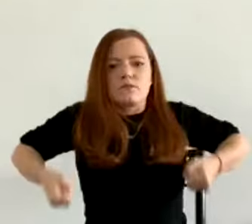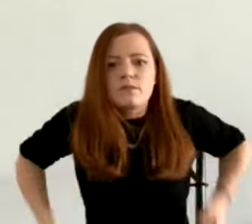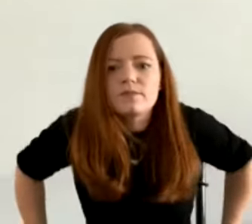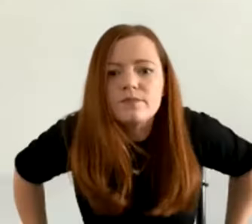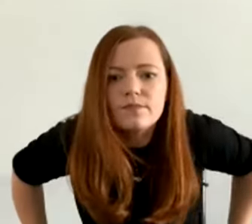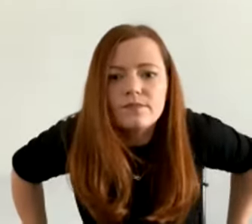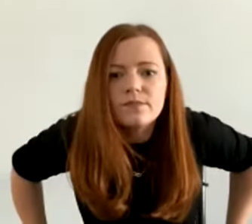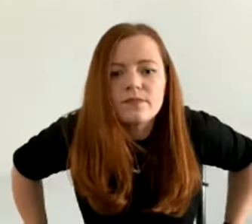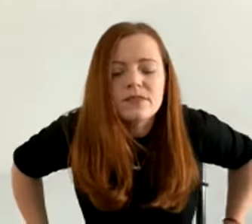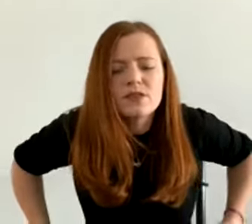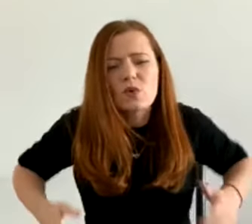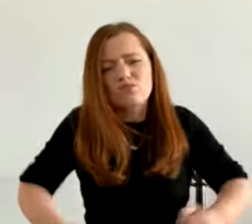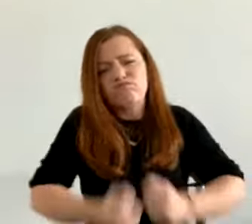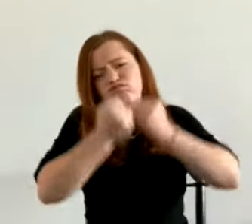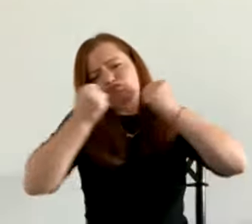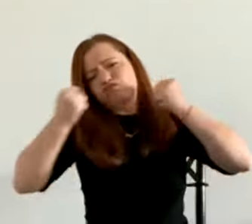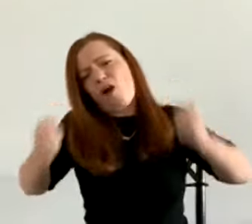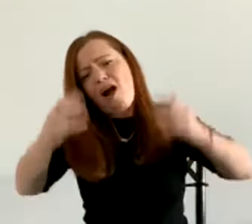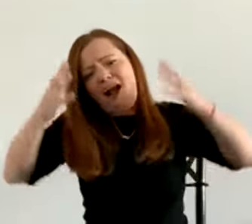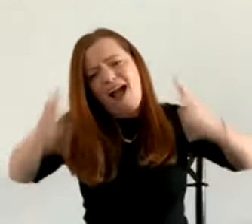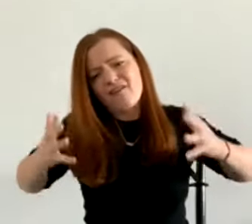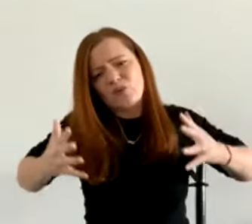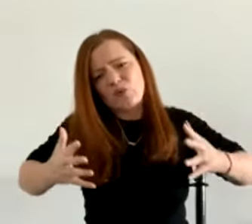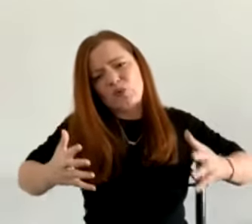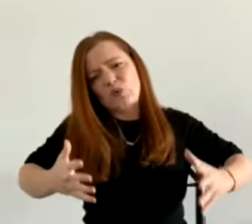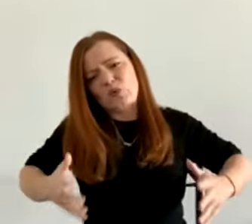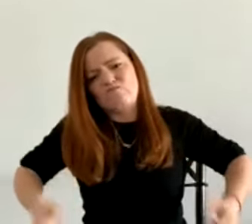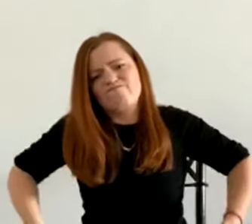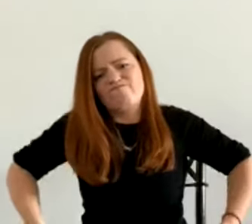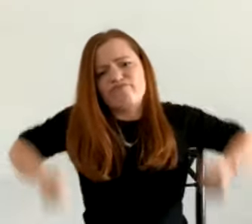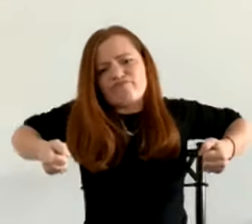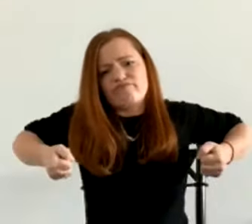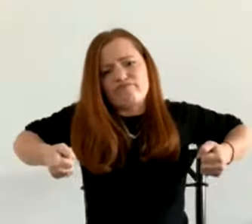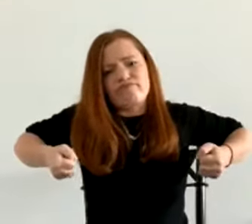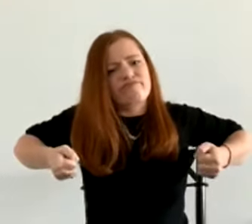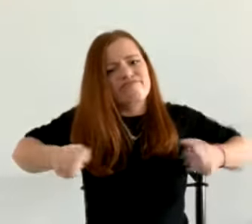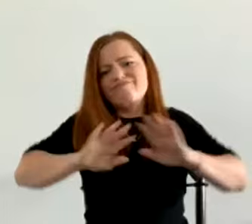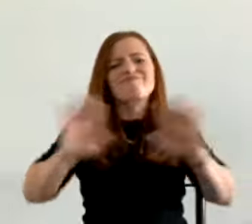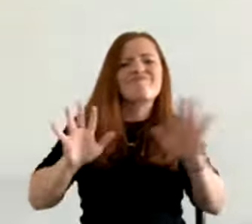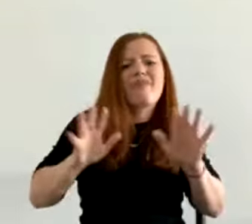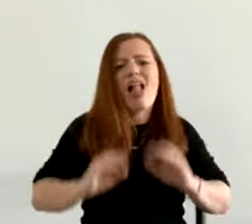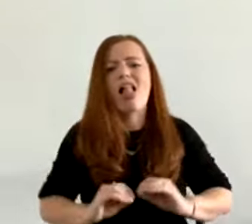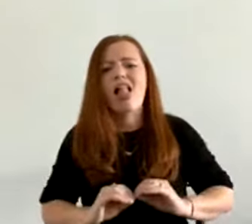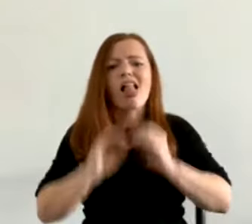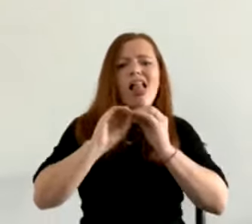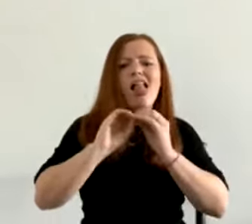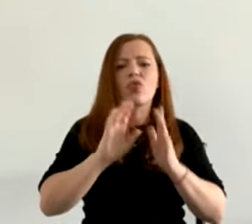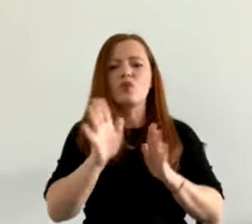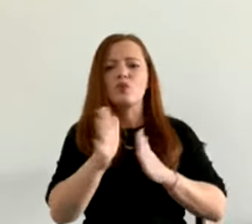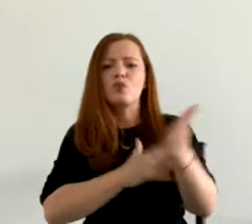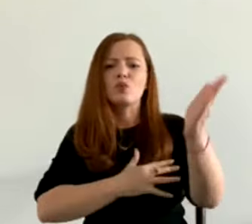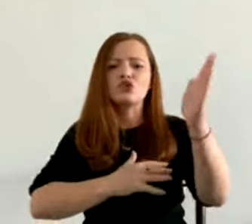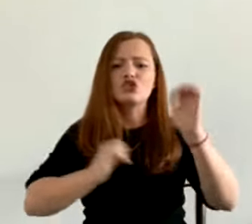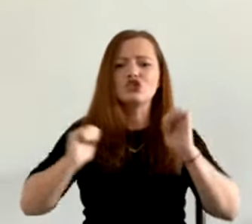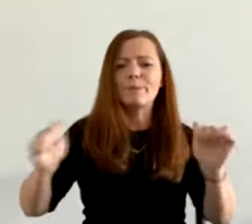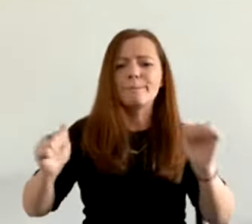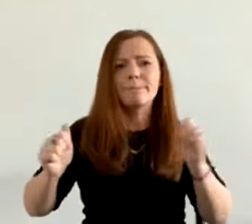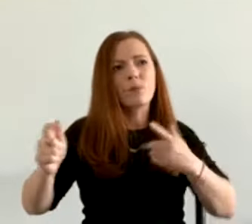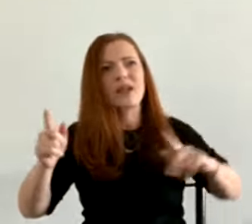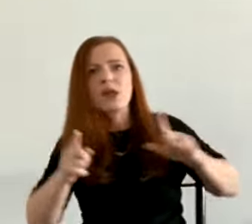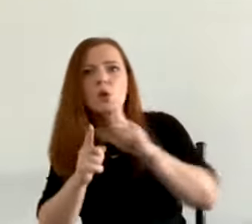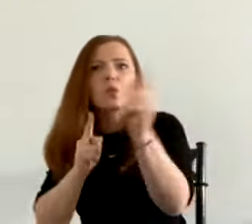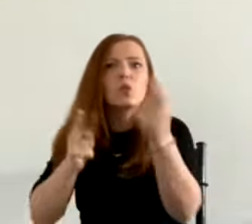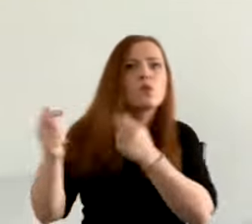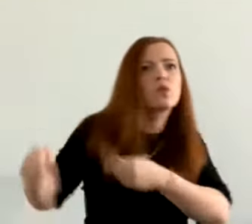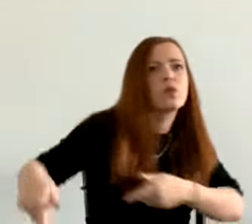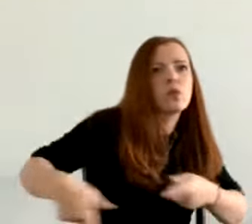takes strength, not made in a gym, to release it. We pass the empty bandstand. There's the sound of brass. They came to